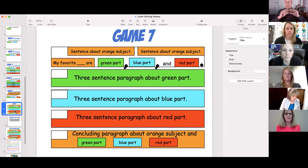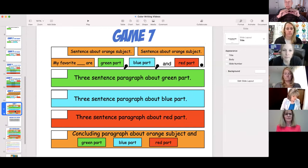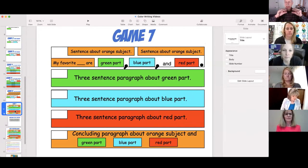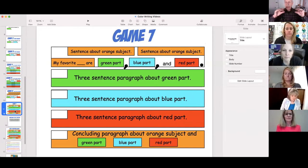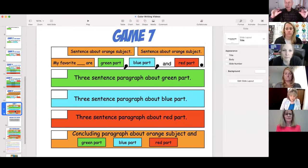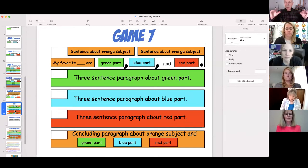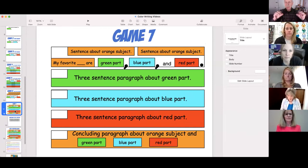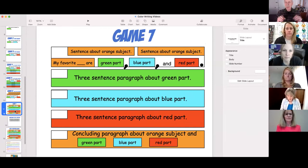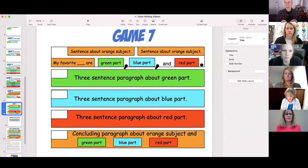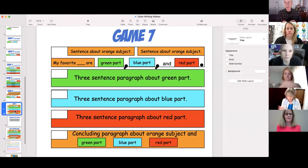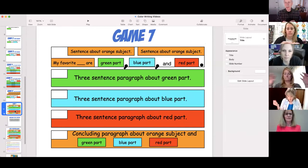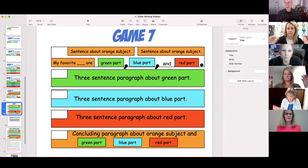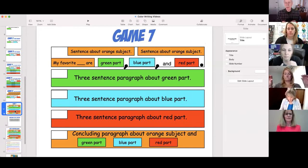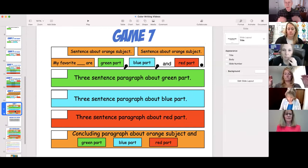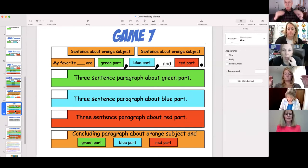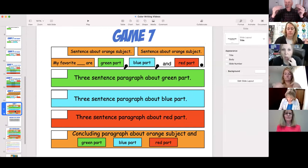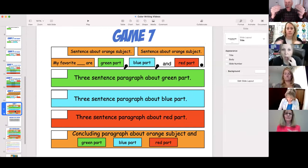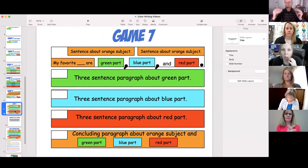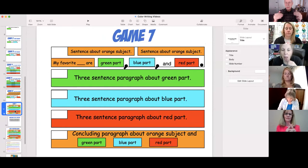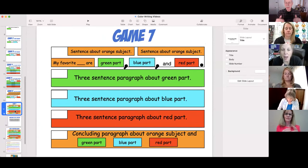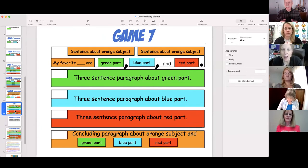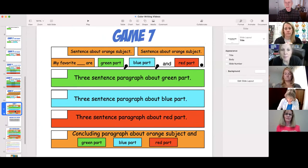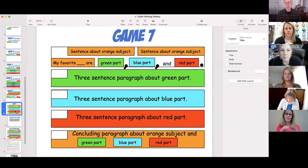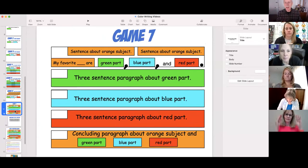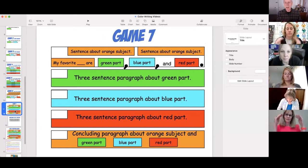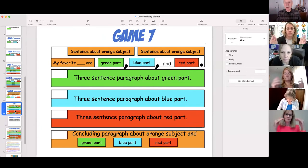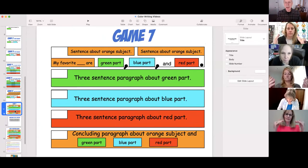Get the triple whammy. Work on the body of the paragraph.